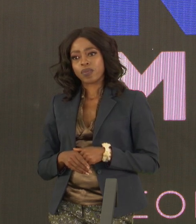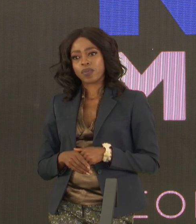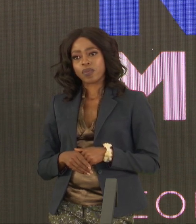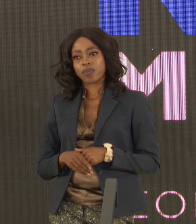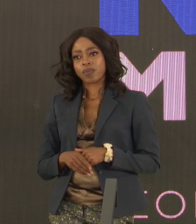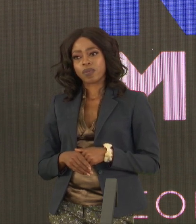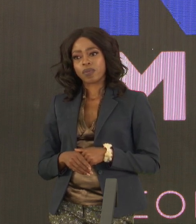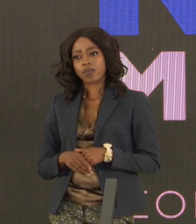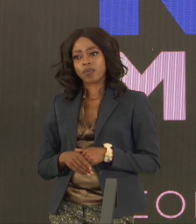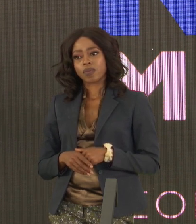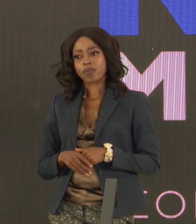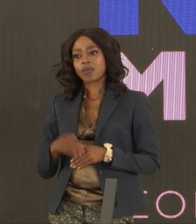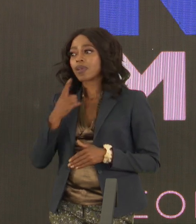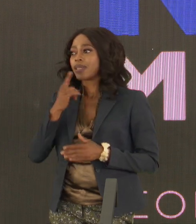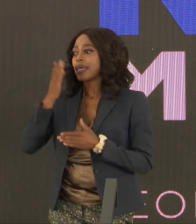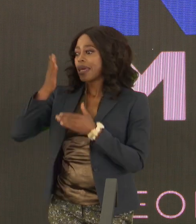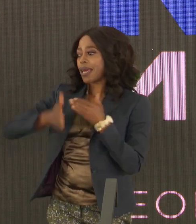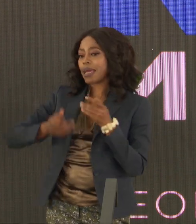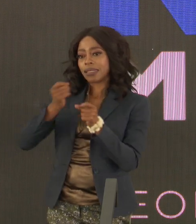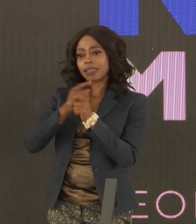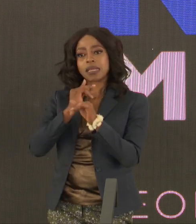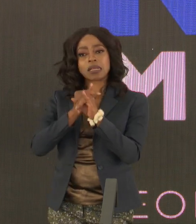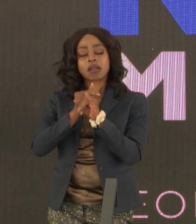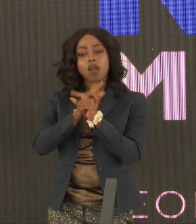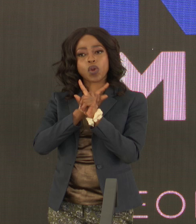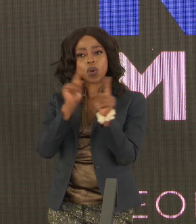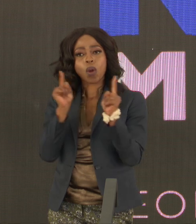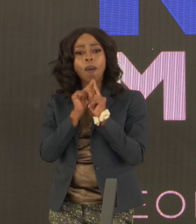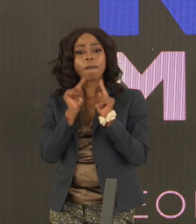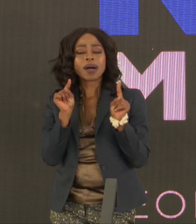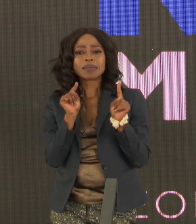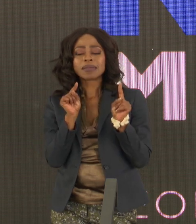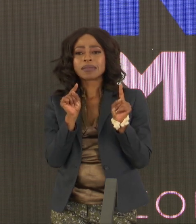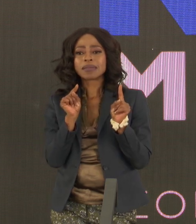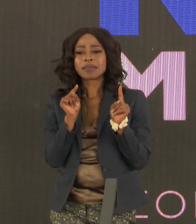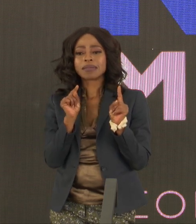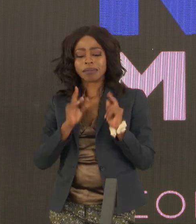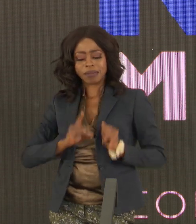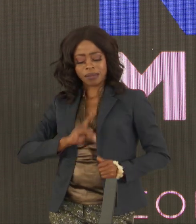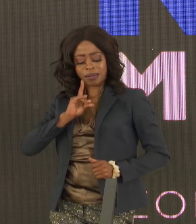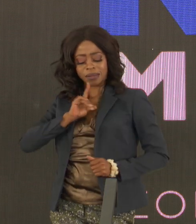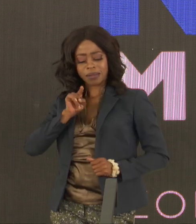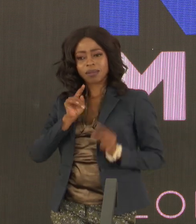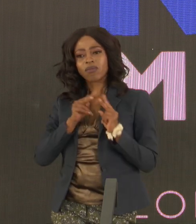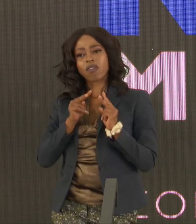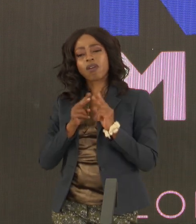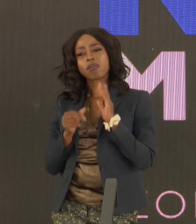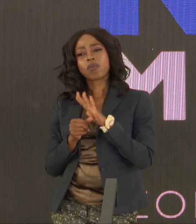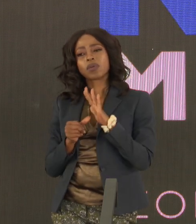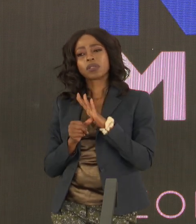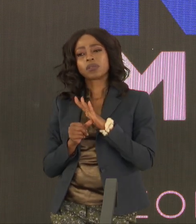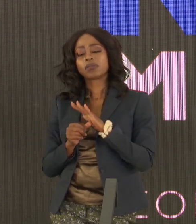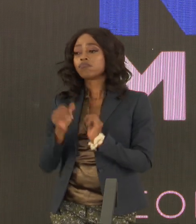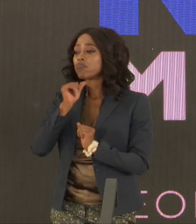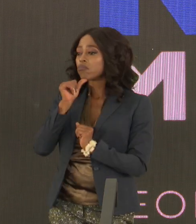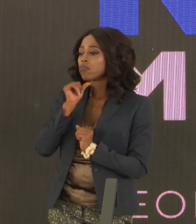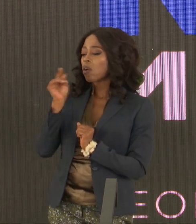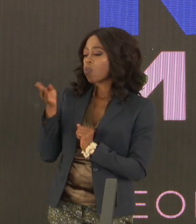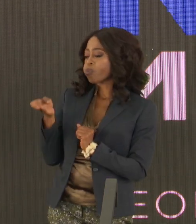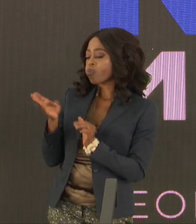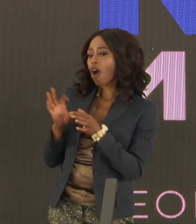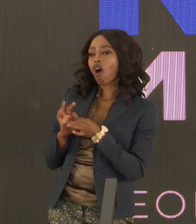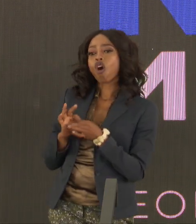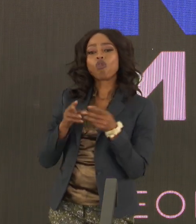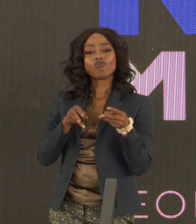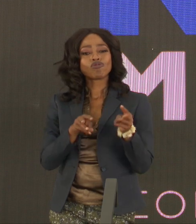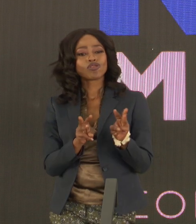We're not saying put an end to the taxi industry, but dignity matters, whether you are at home, on